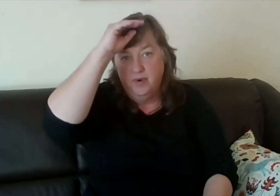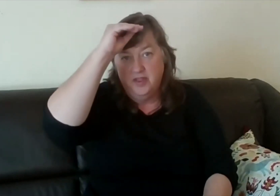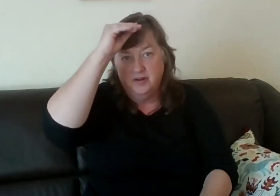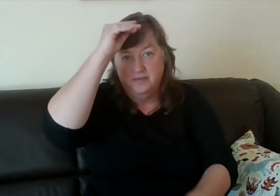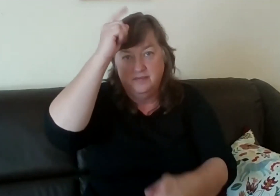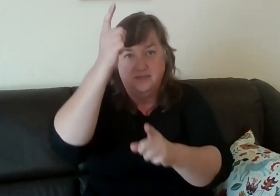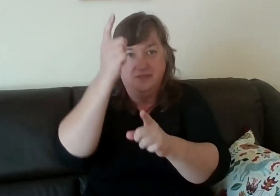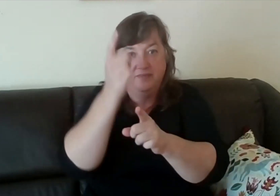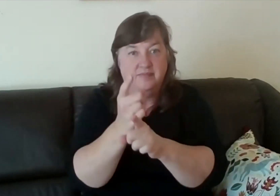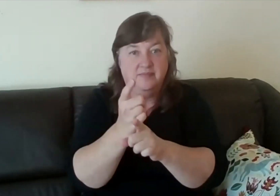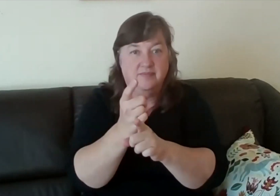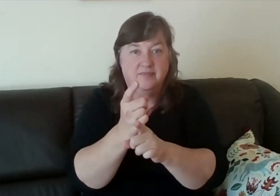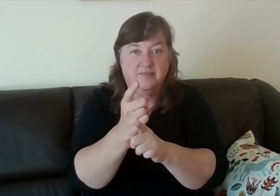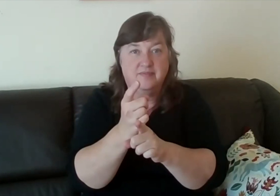Brother.